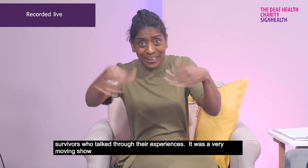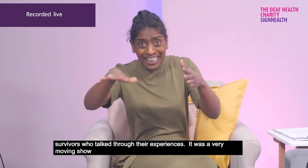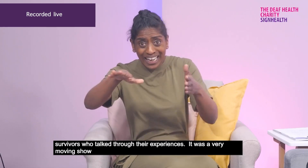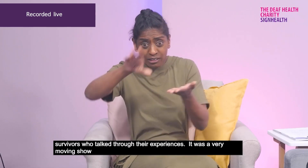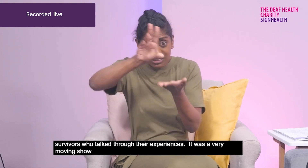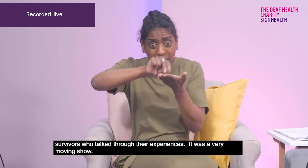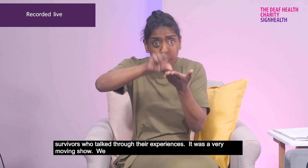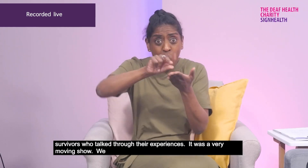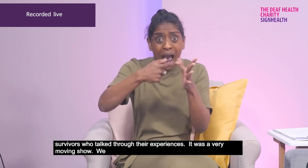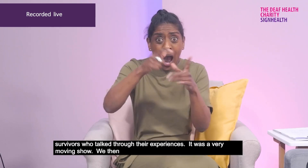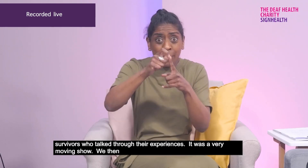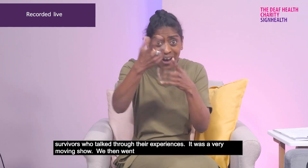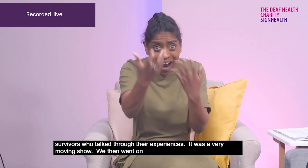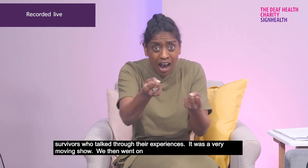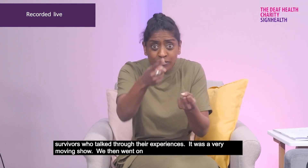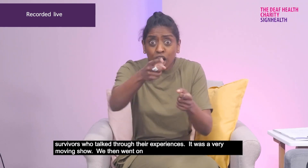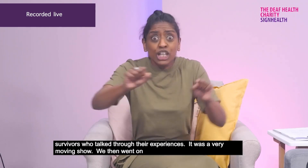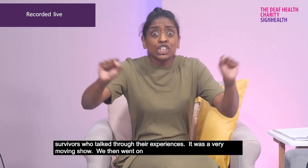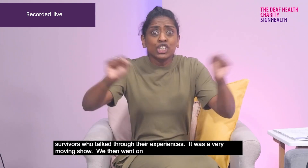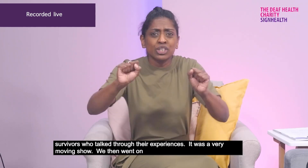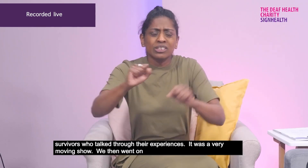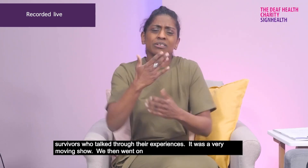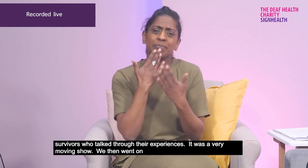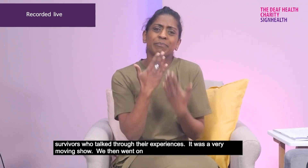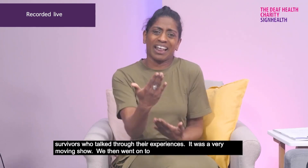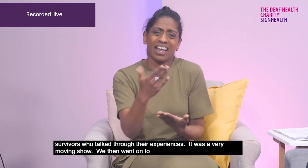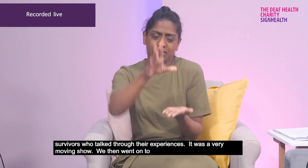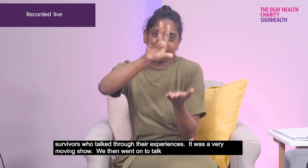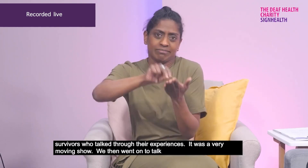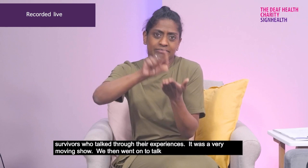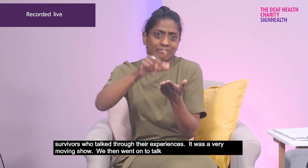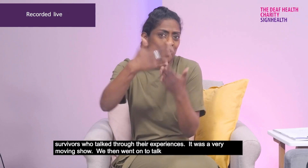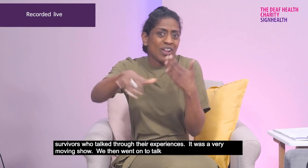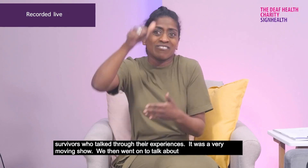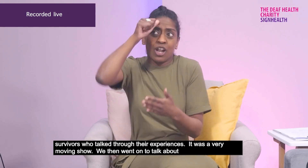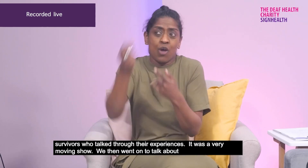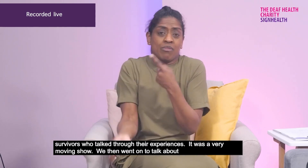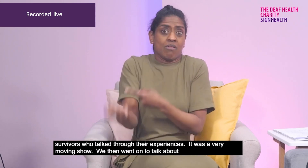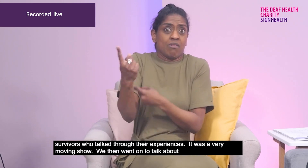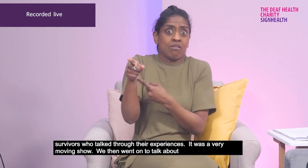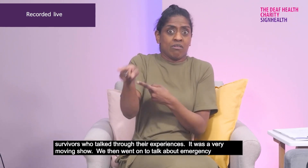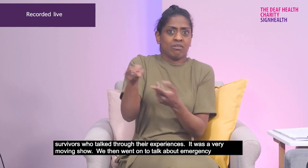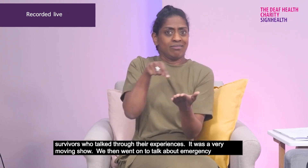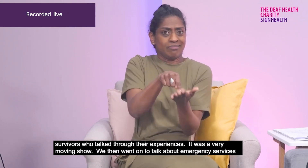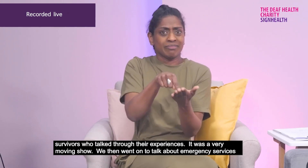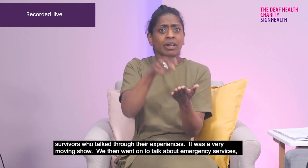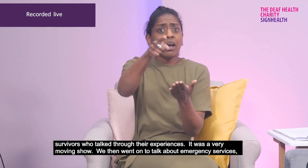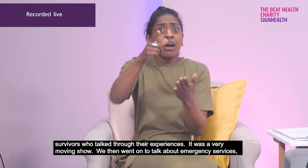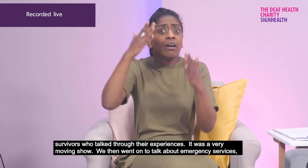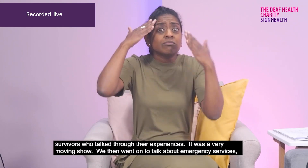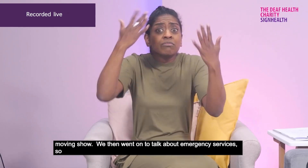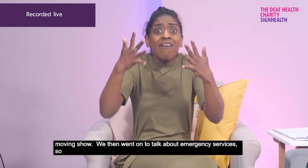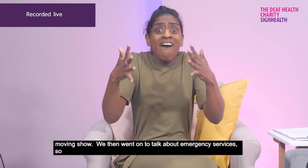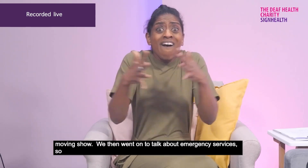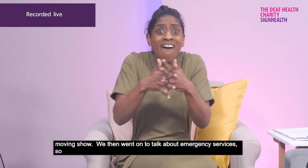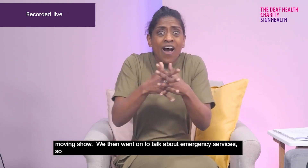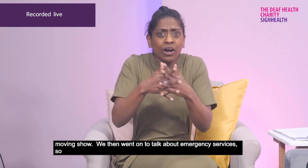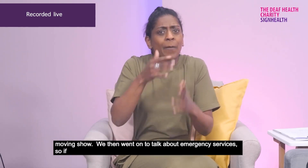emergency services. So if you haven't yet downloaded the BSL 999 app, please do. You never know when you'll need